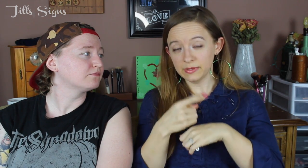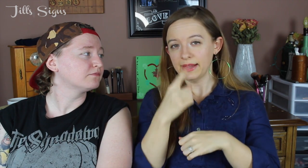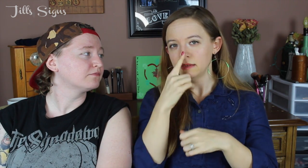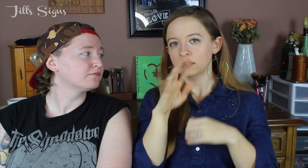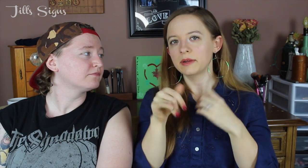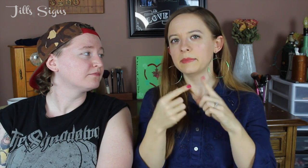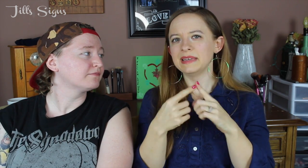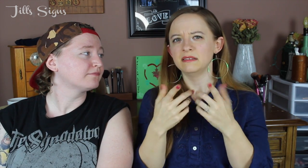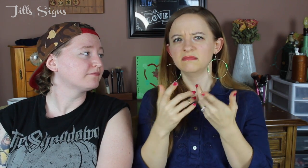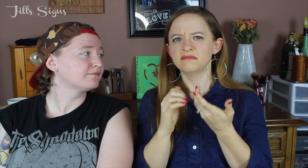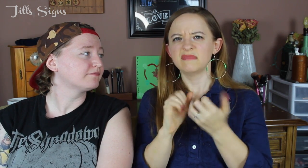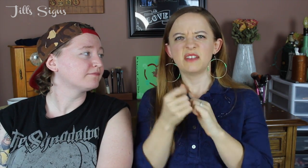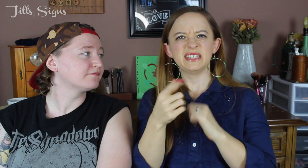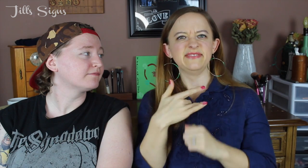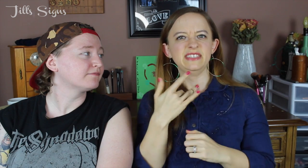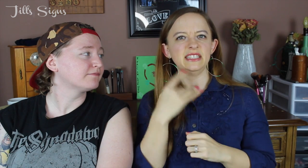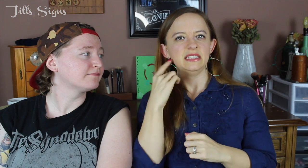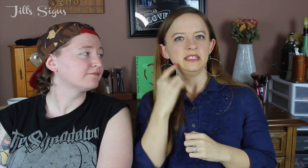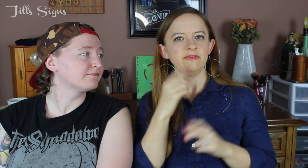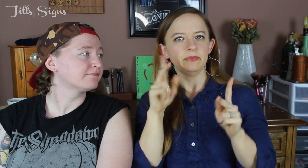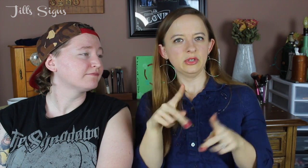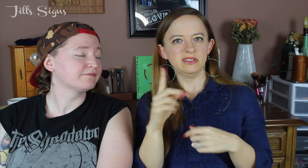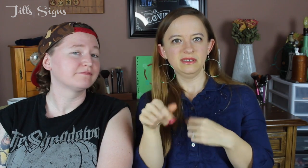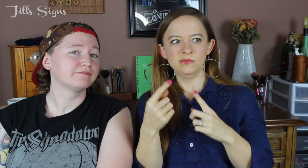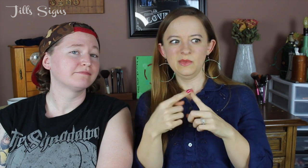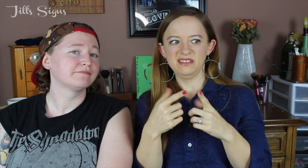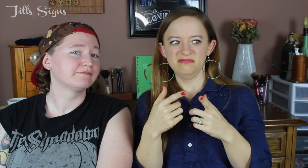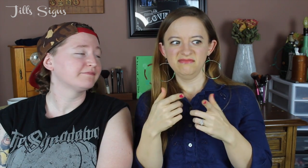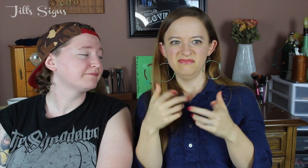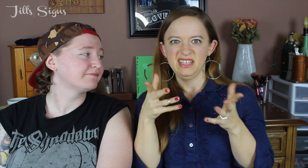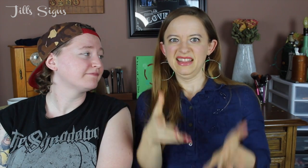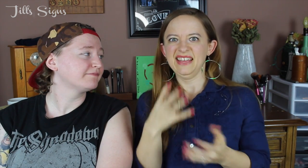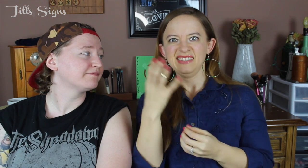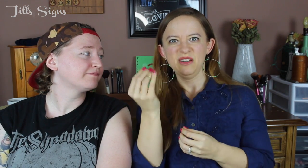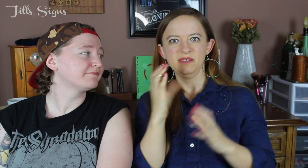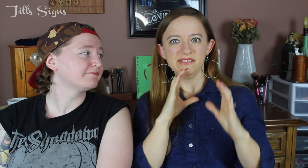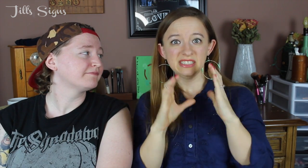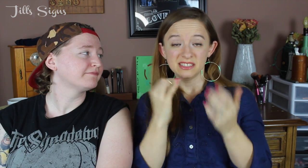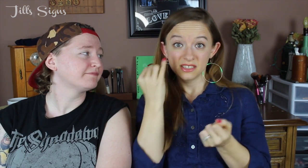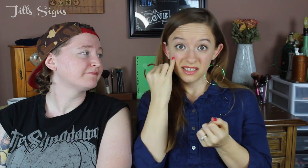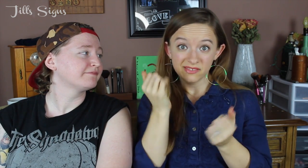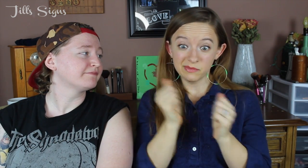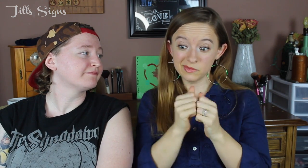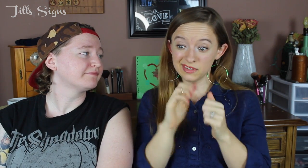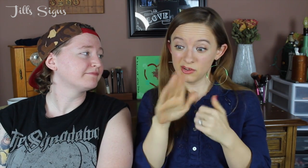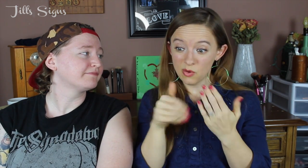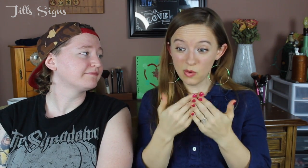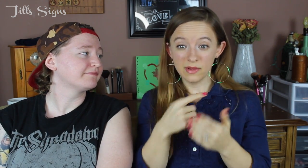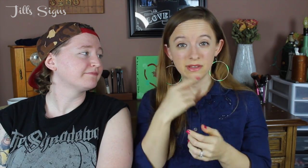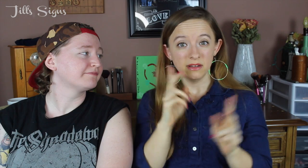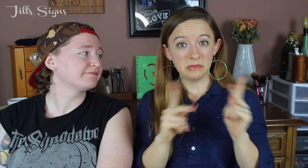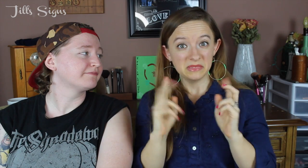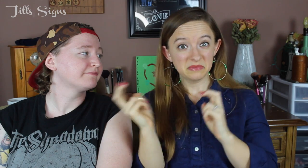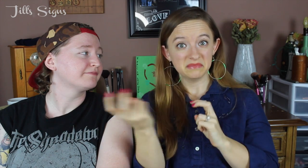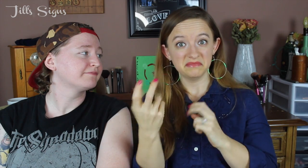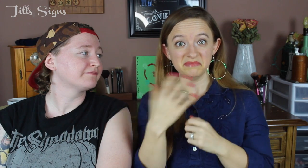and let Jenna today talk about, how does it feel as being a deaf person, being left out of the conversation, if it's all with